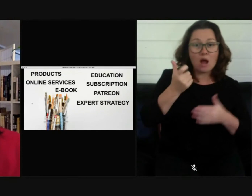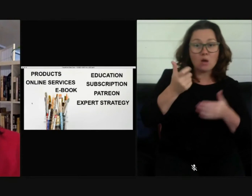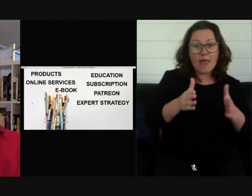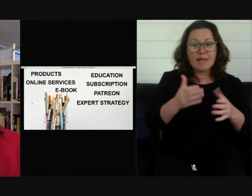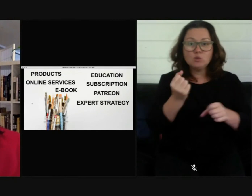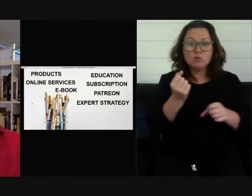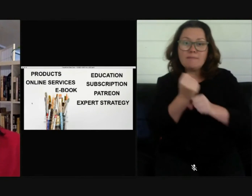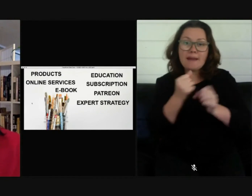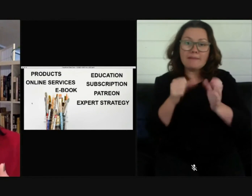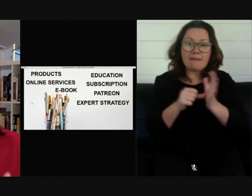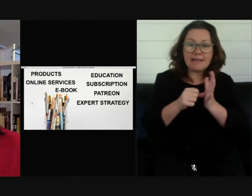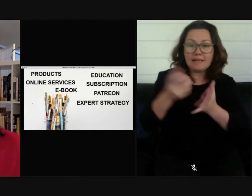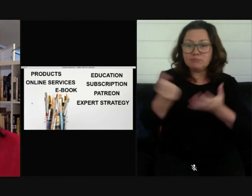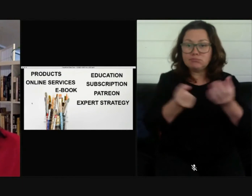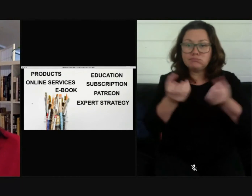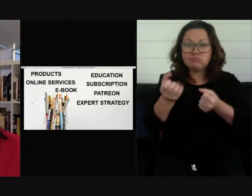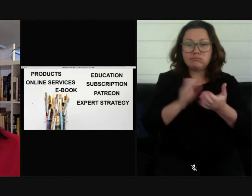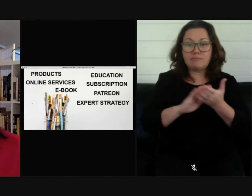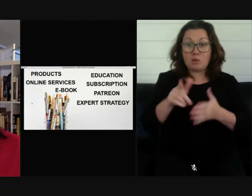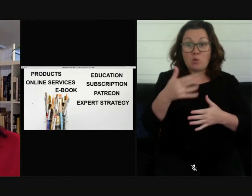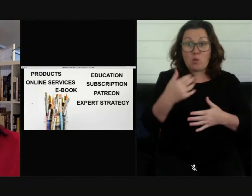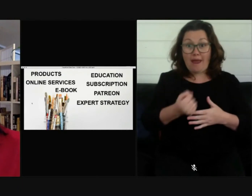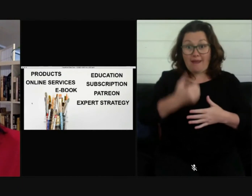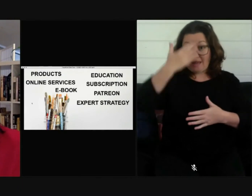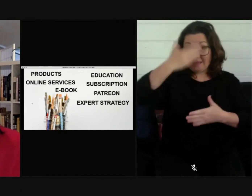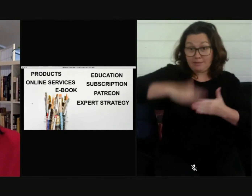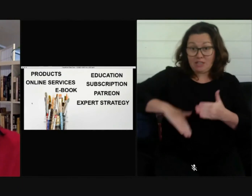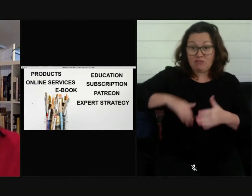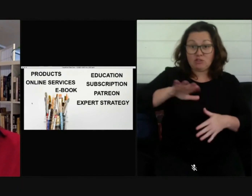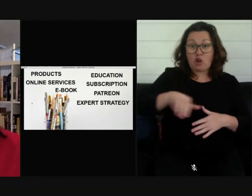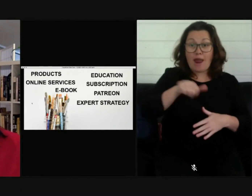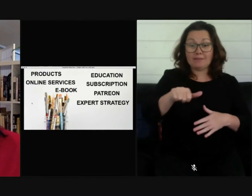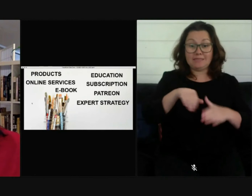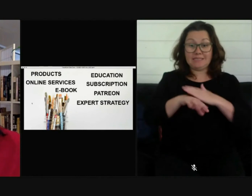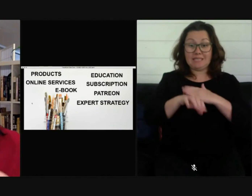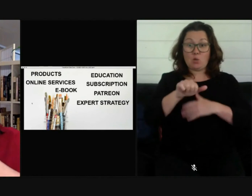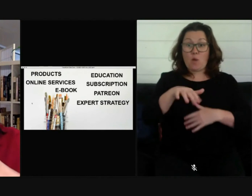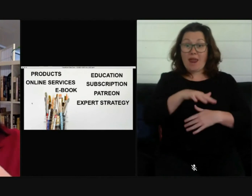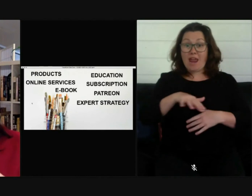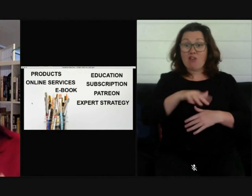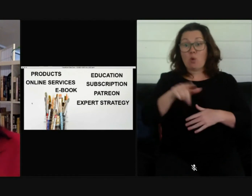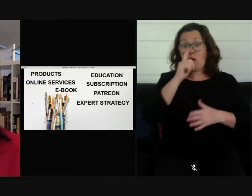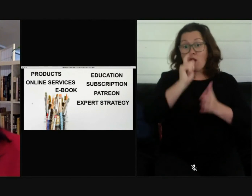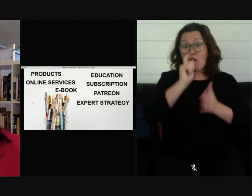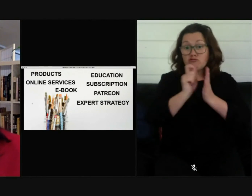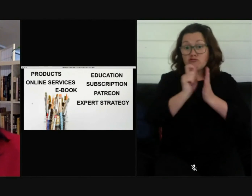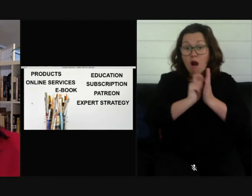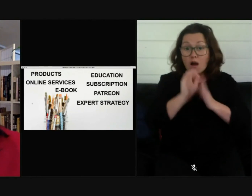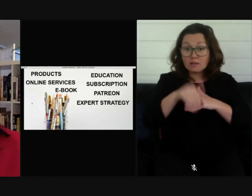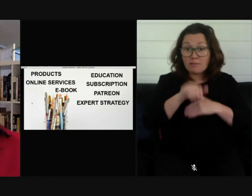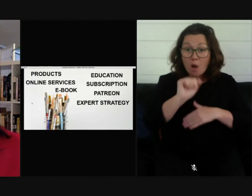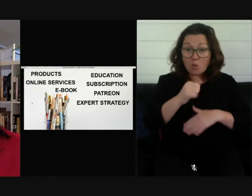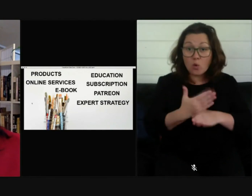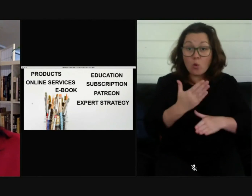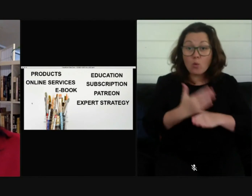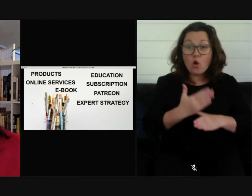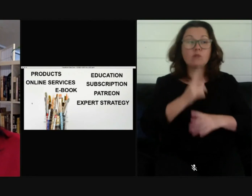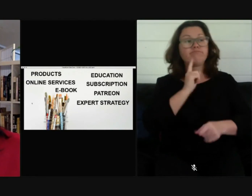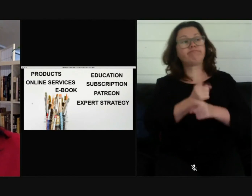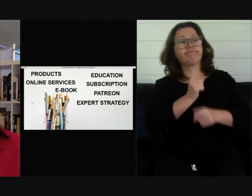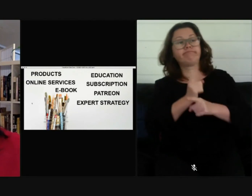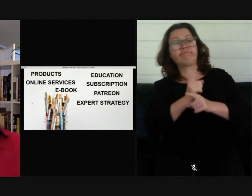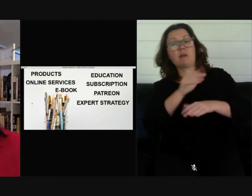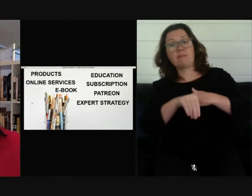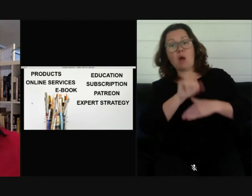in your field to write about your work, speak about your work, be interviewed about your work. And